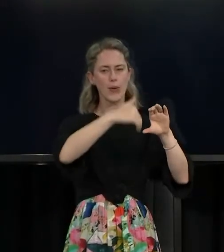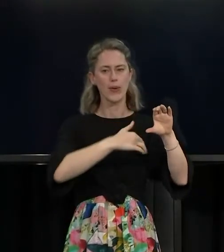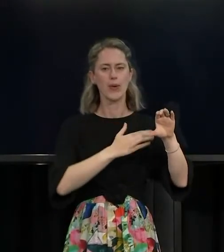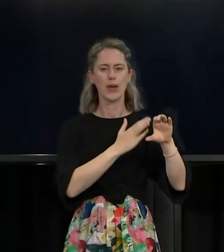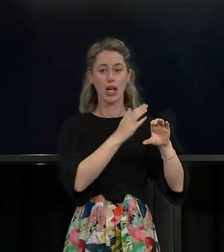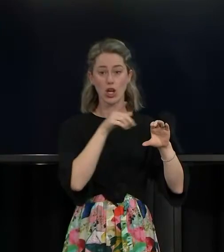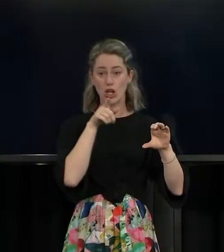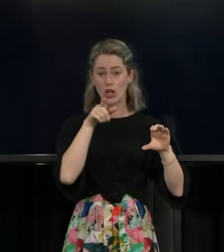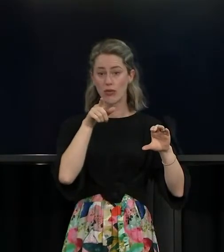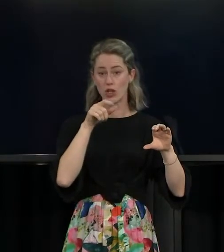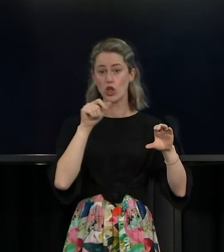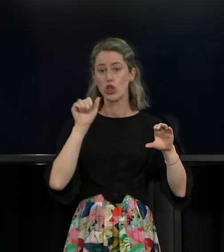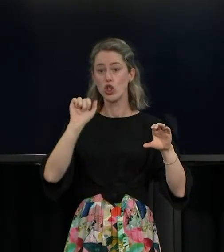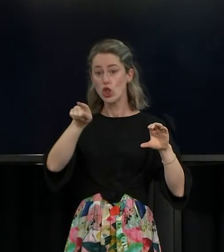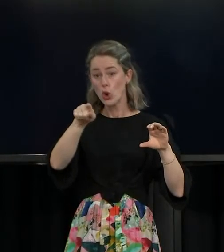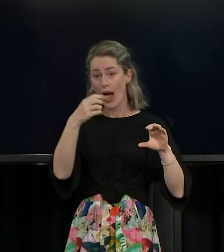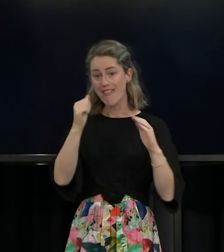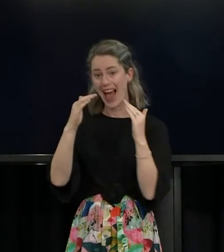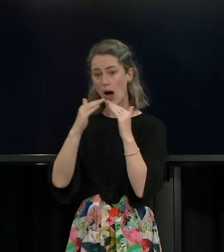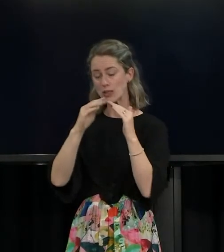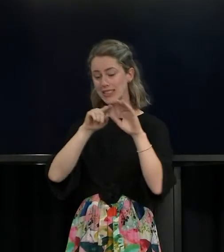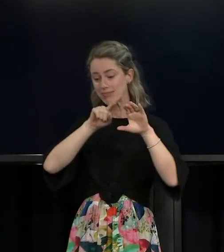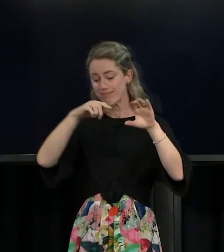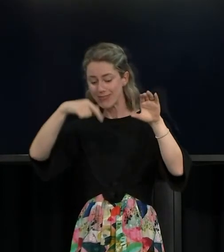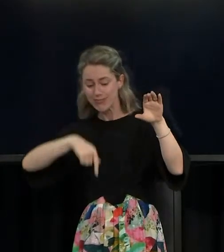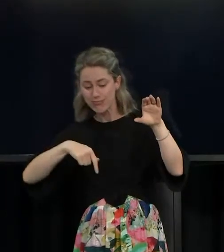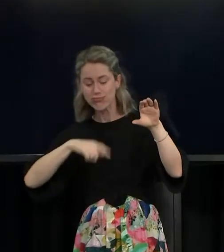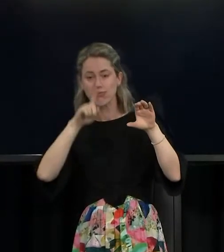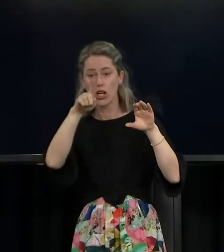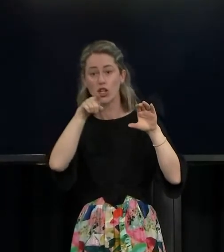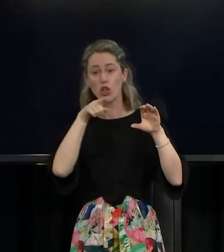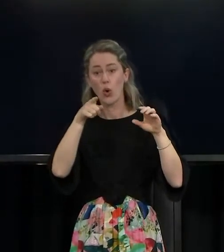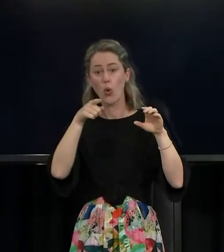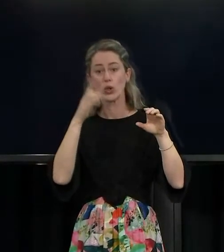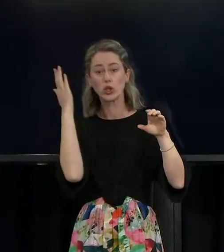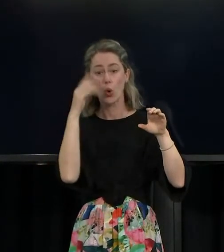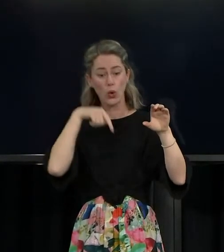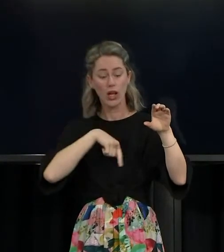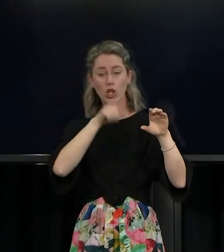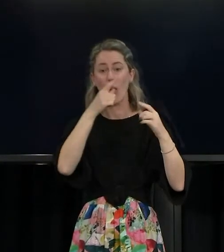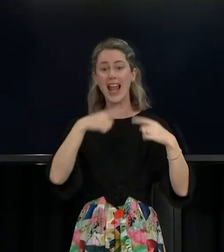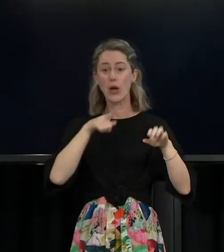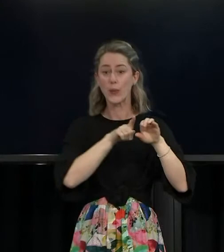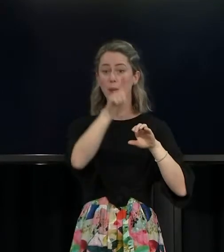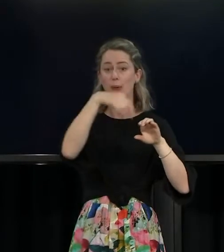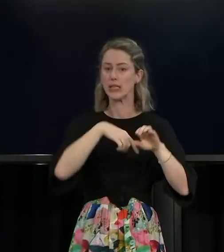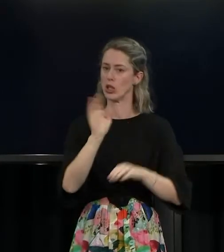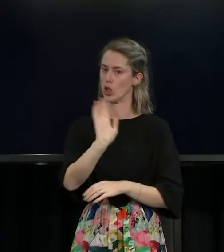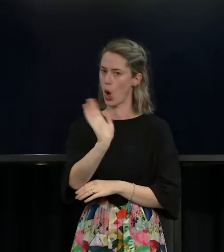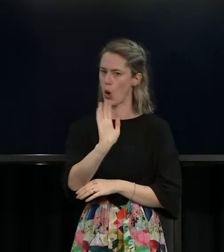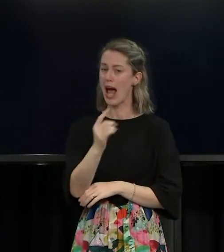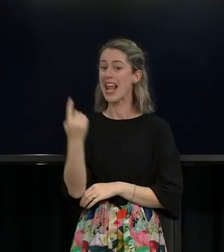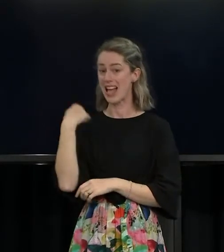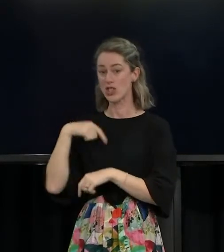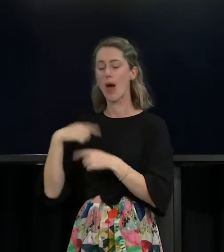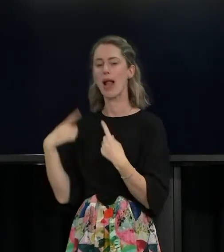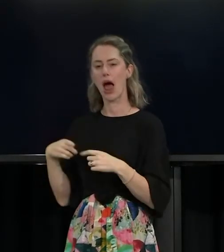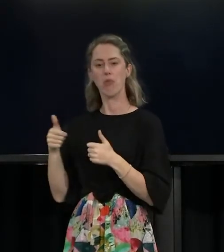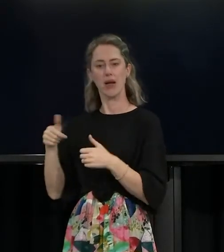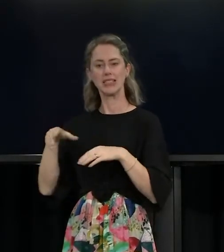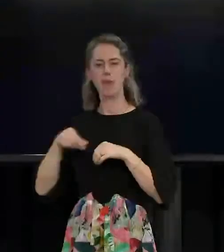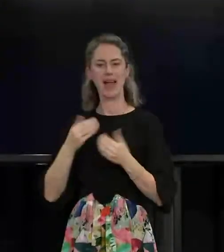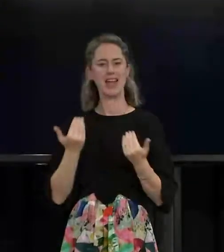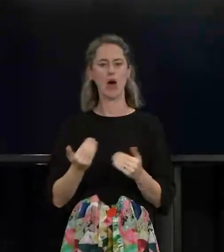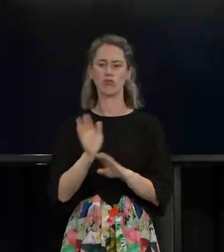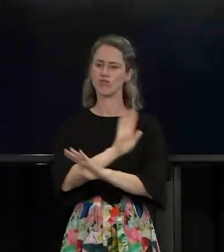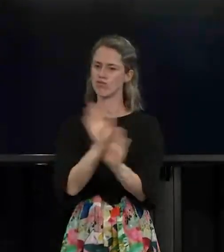to your house outside of the region, nor to travel to school outside of the region. Those were features last time. There are no exceptions